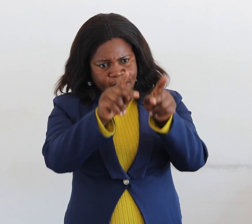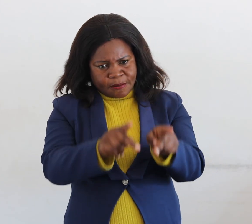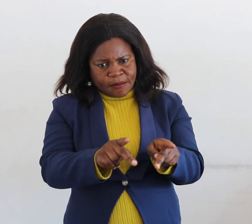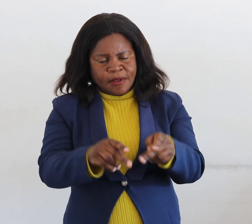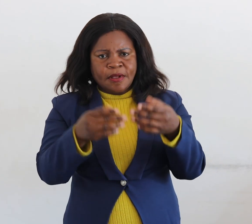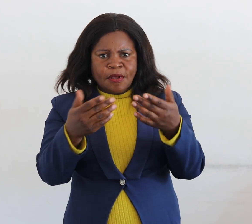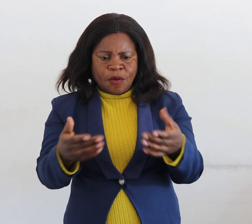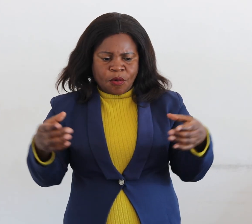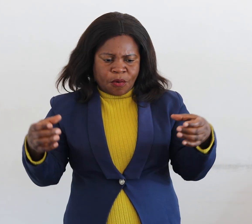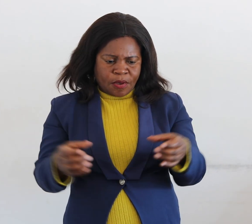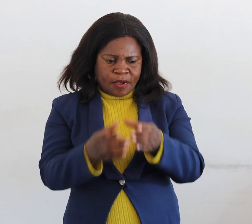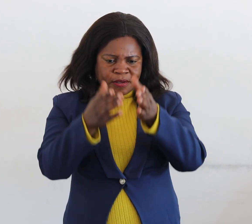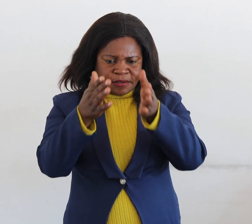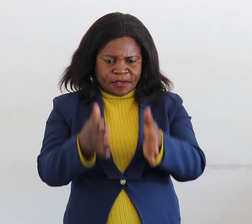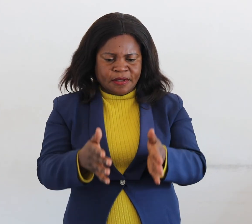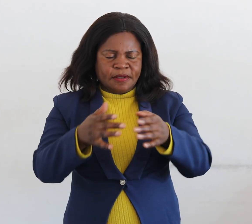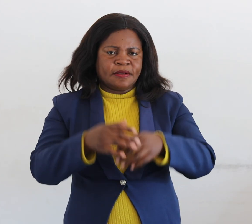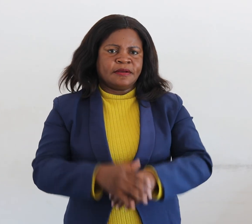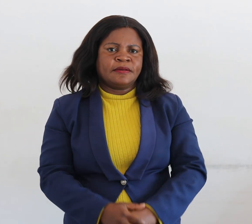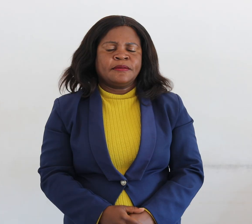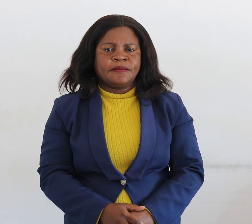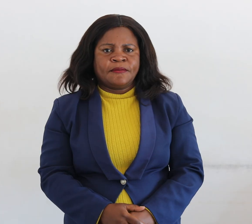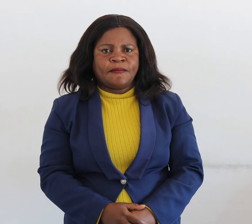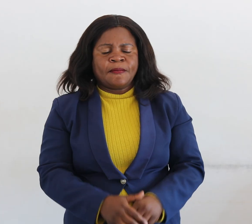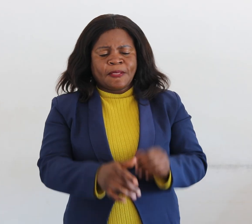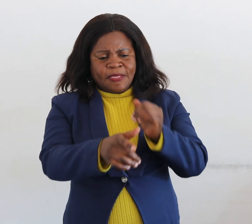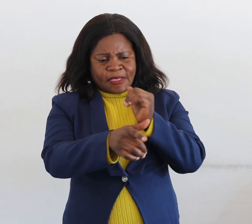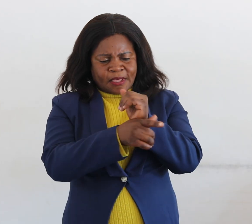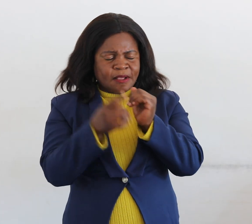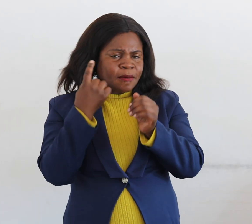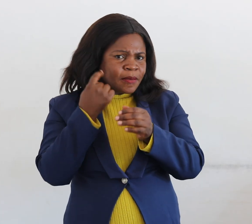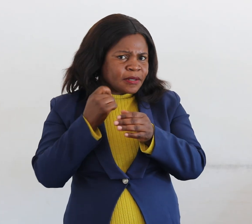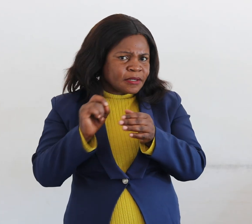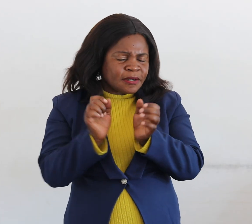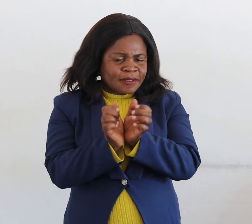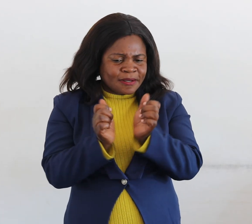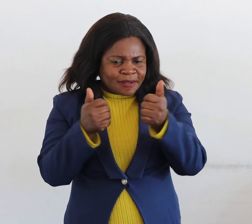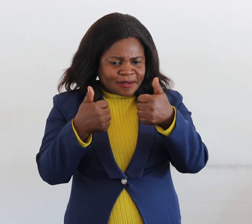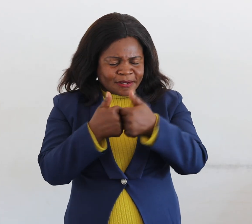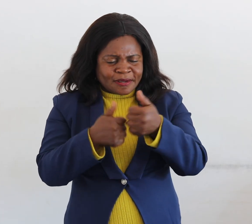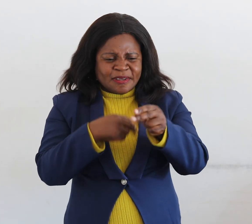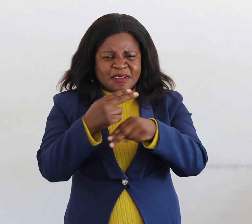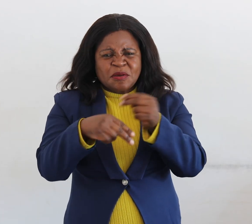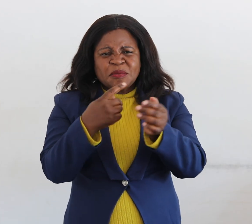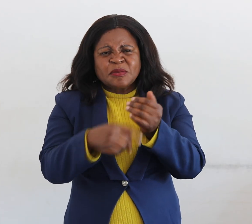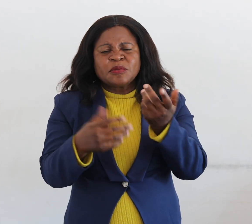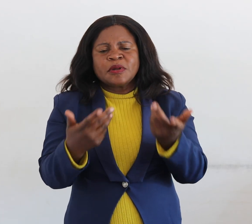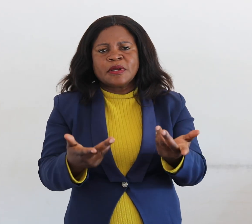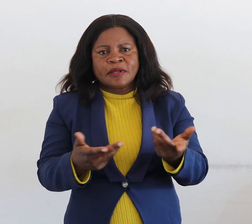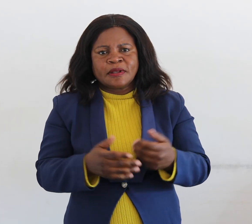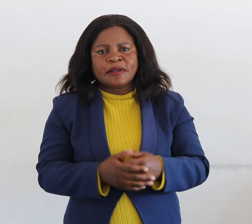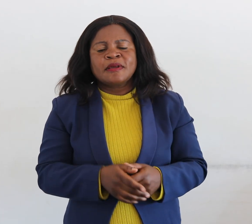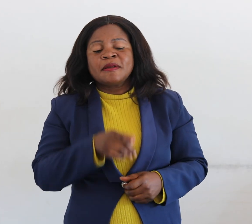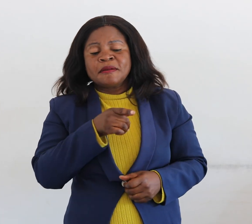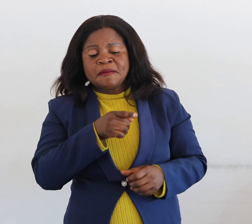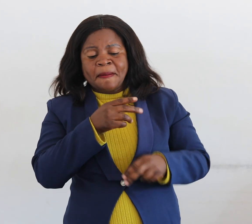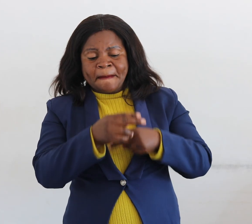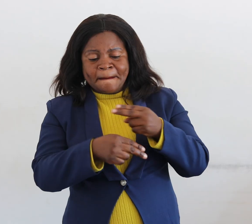Councillor. A Deputy Secretary General means a person appointed as the Deputy